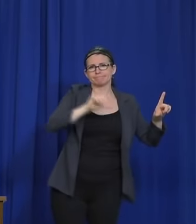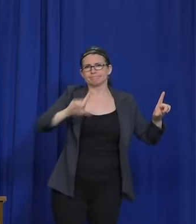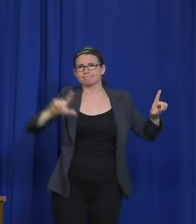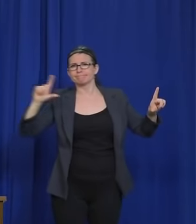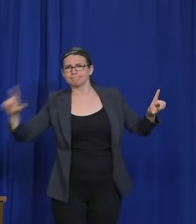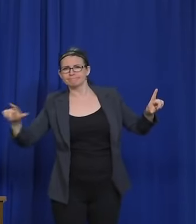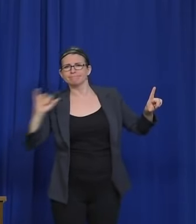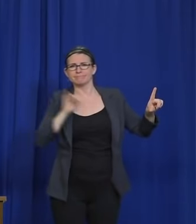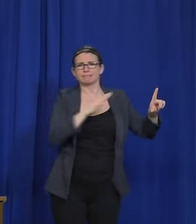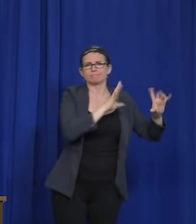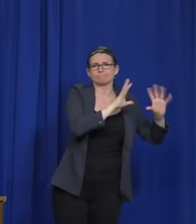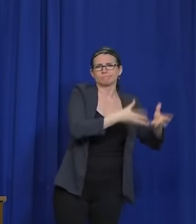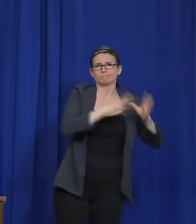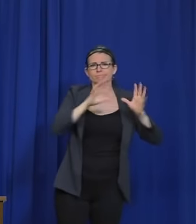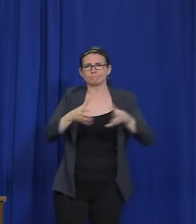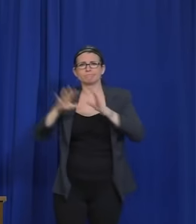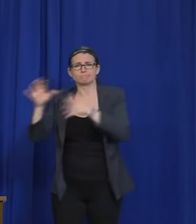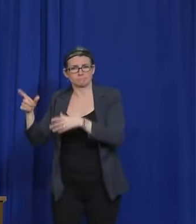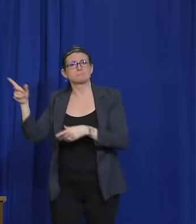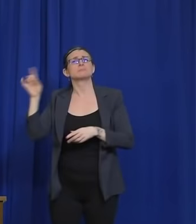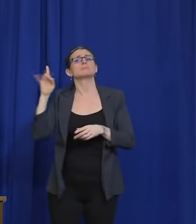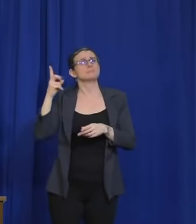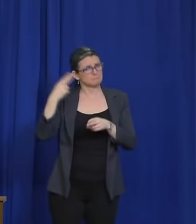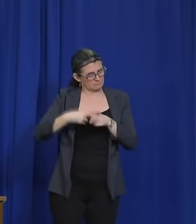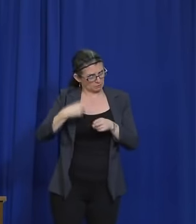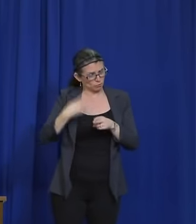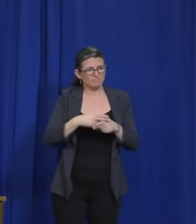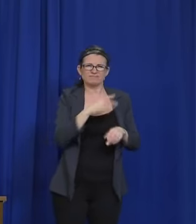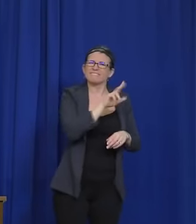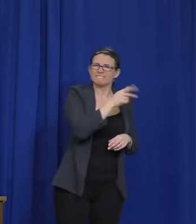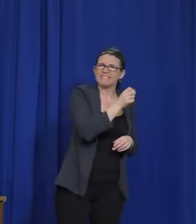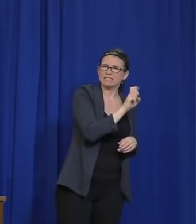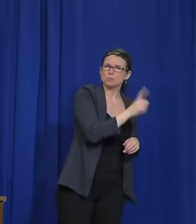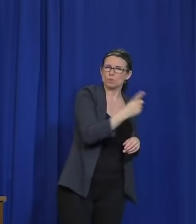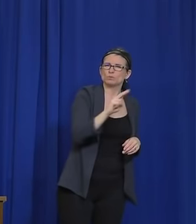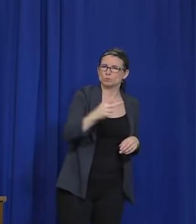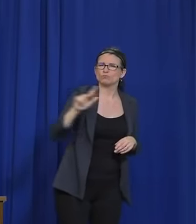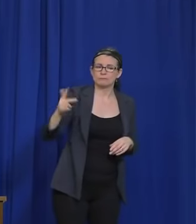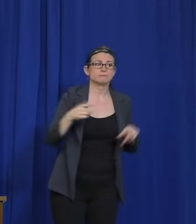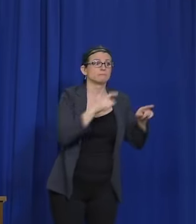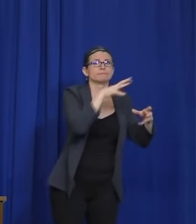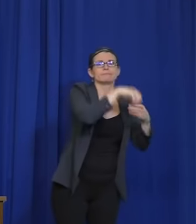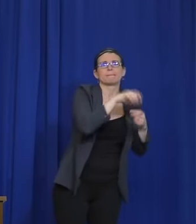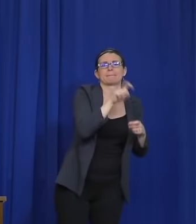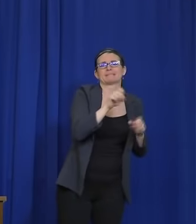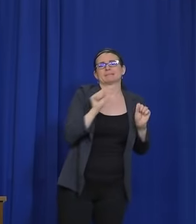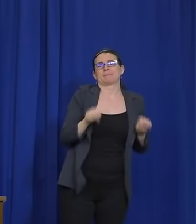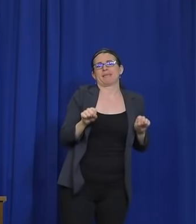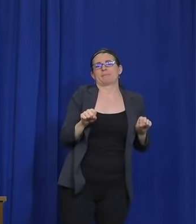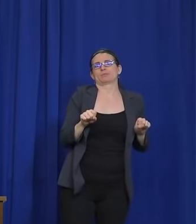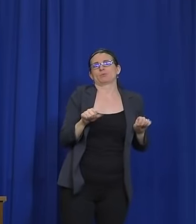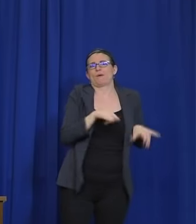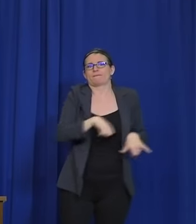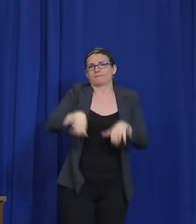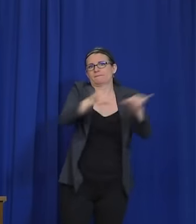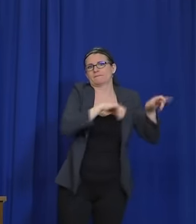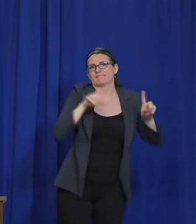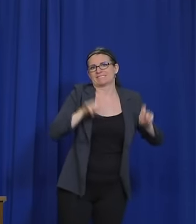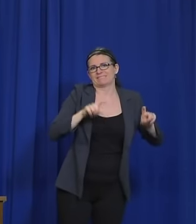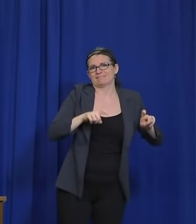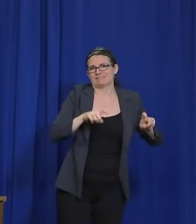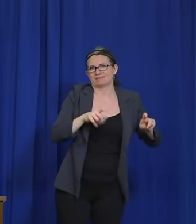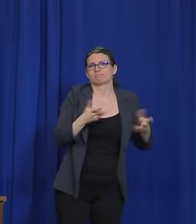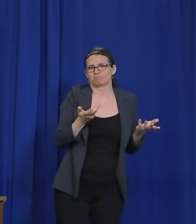sentinel testing, which means in likely areas where we're doing more random testing, more testing of everybody in certain